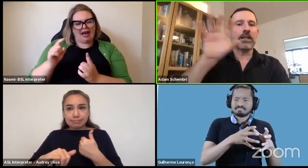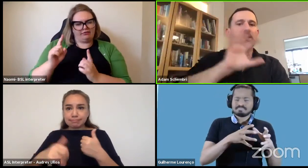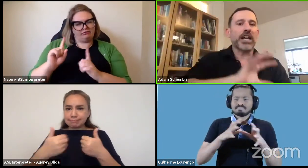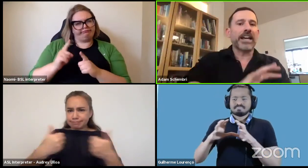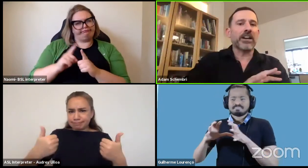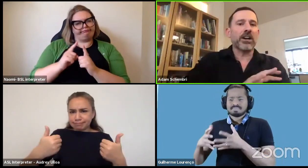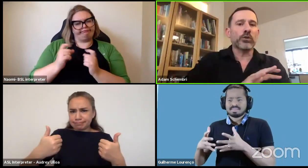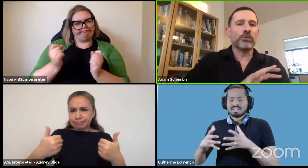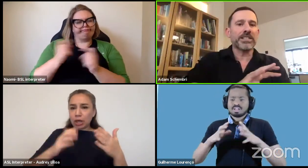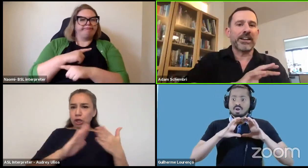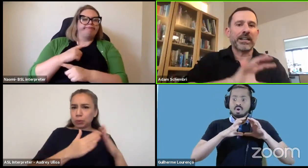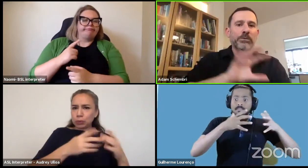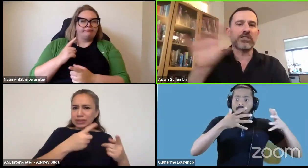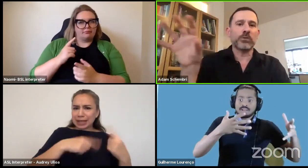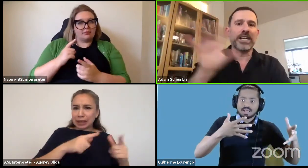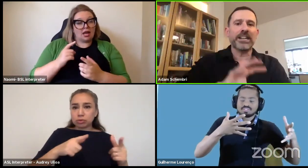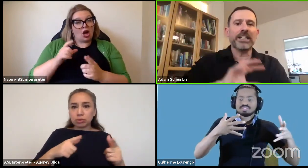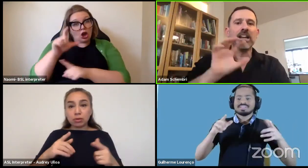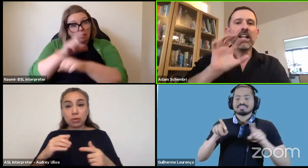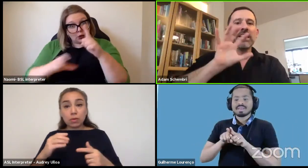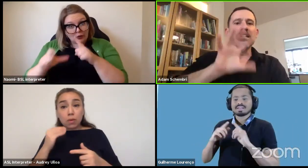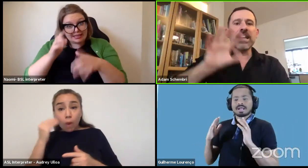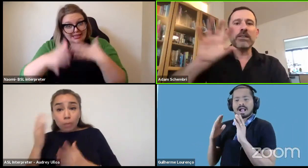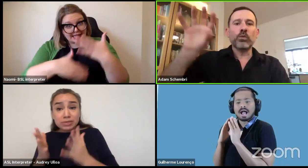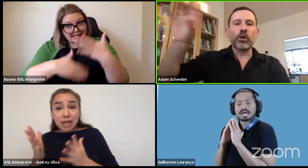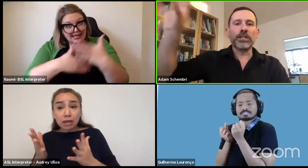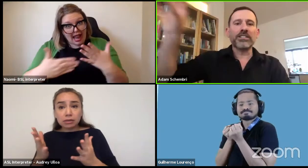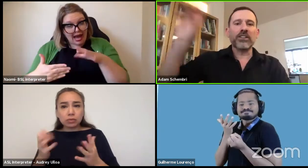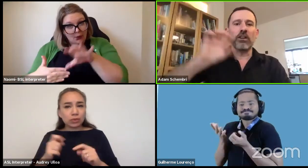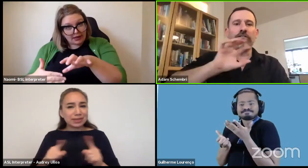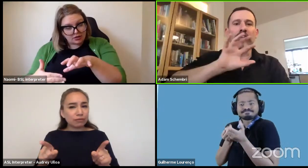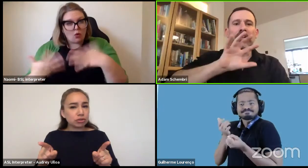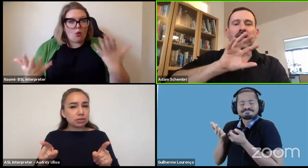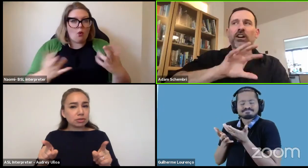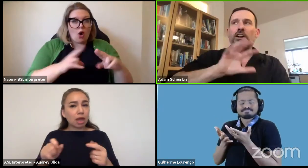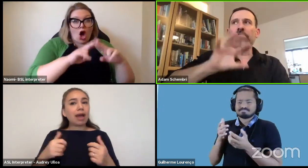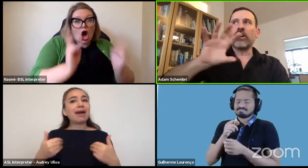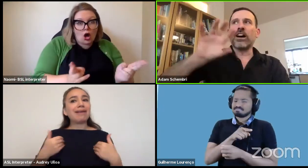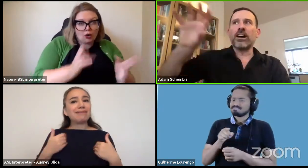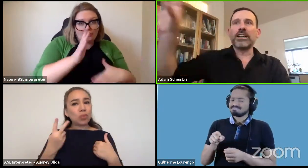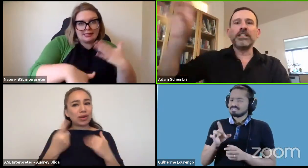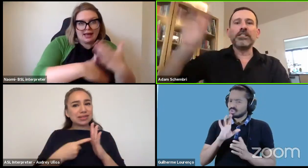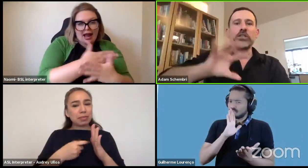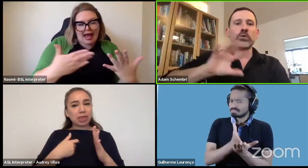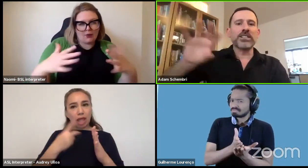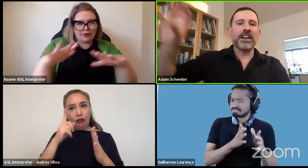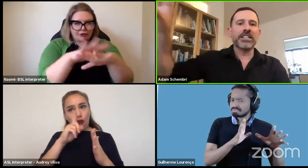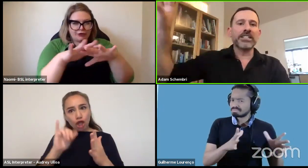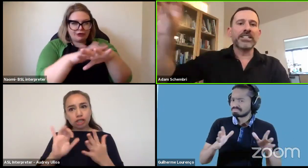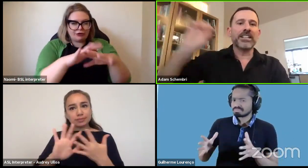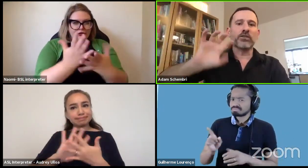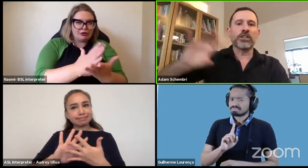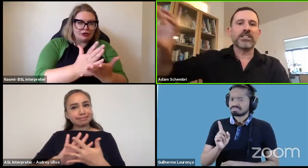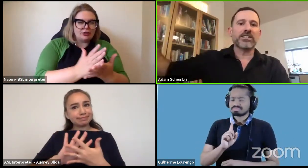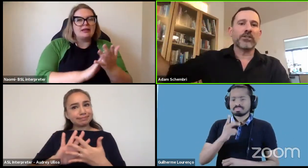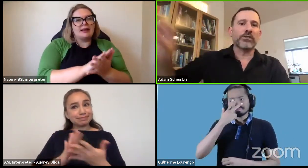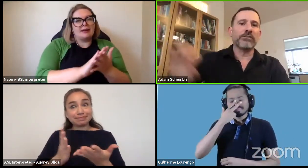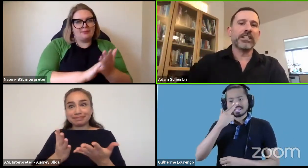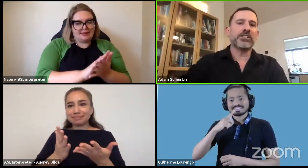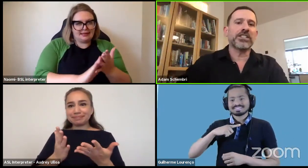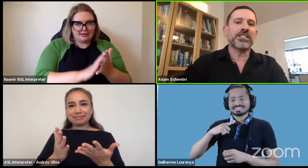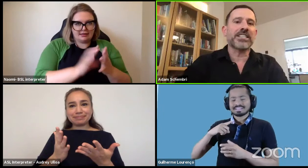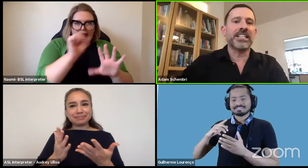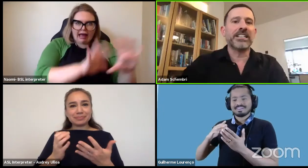sign language and a home sign language. So we're getting networks of individual signers across